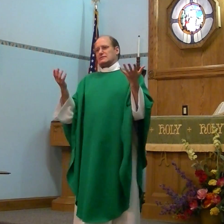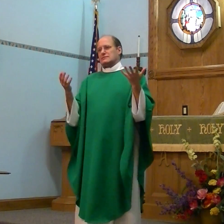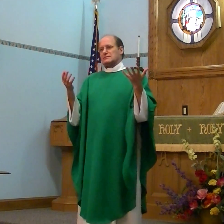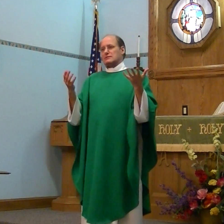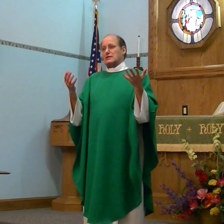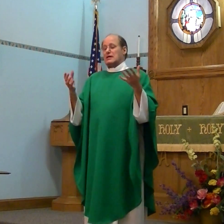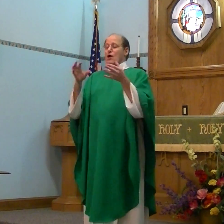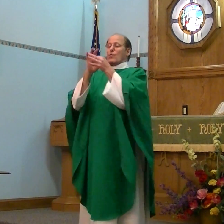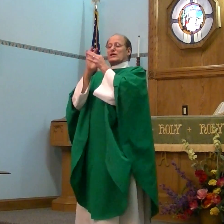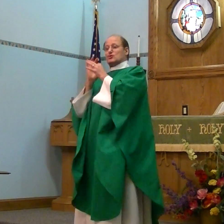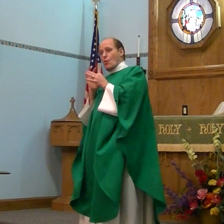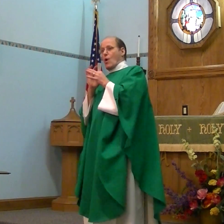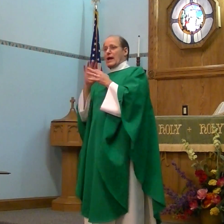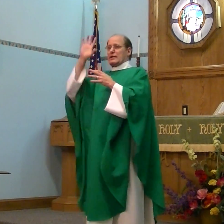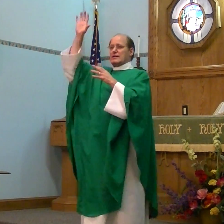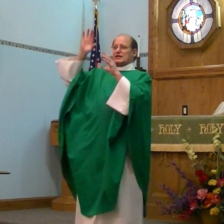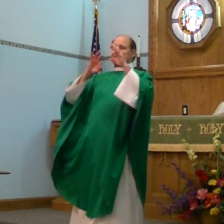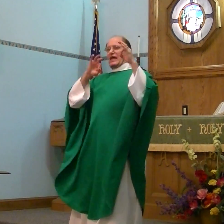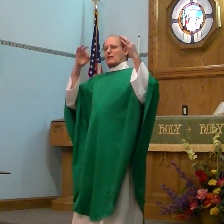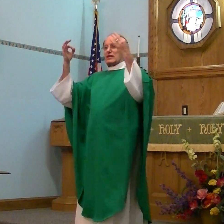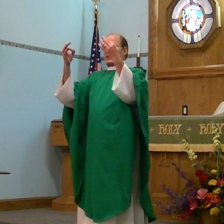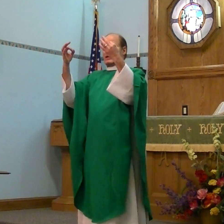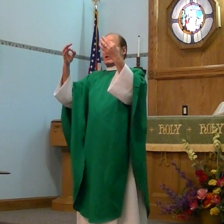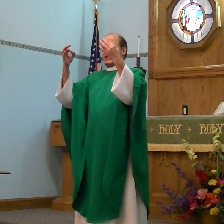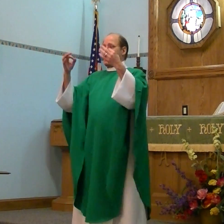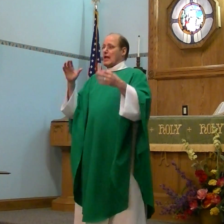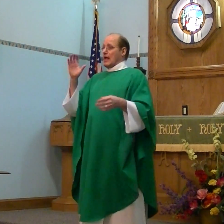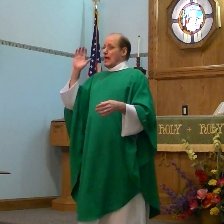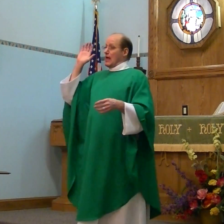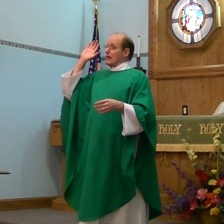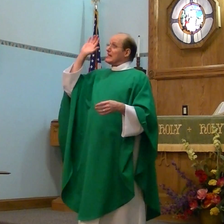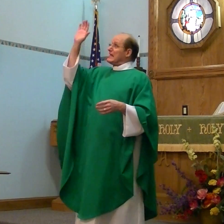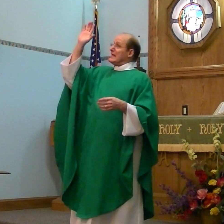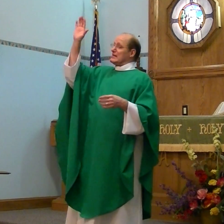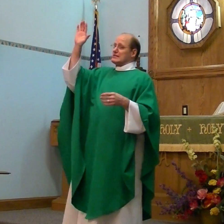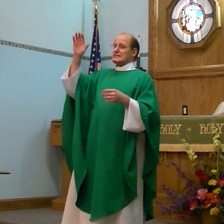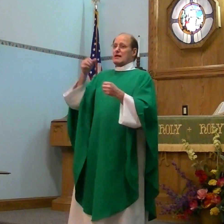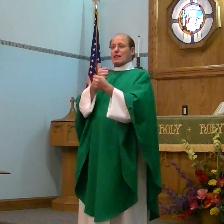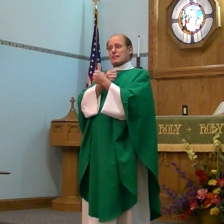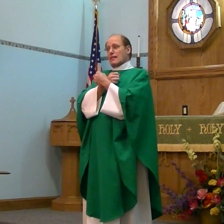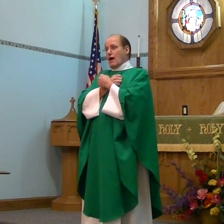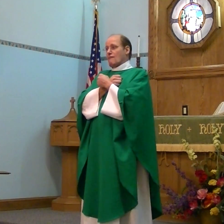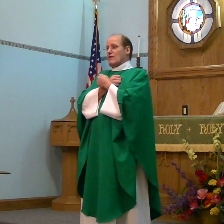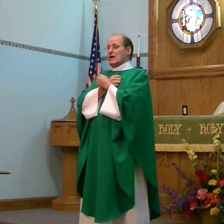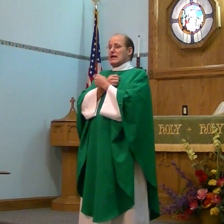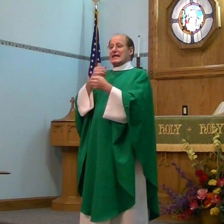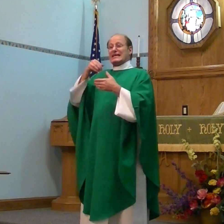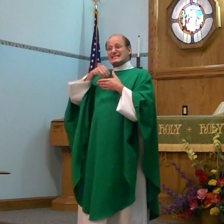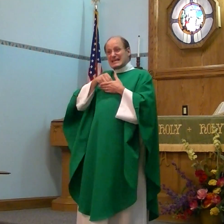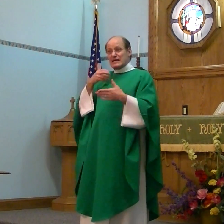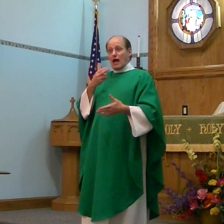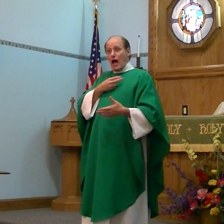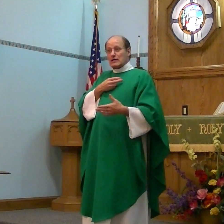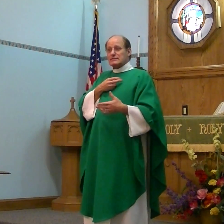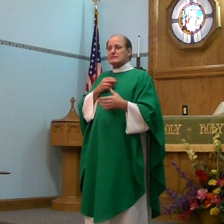We join his family, and his love is in us,